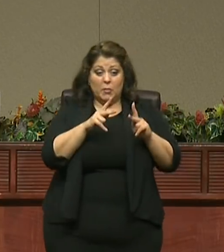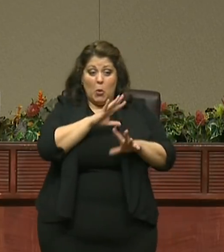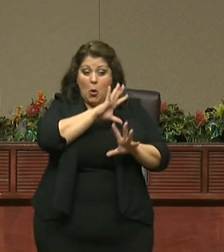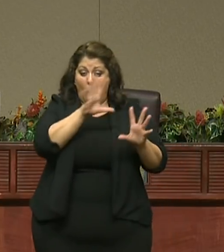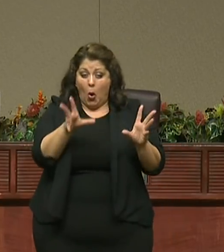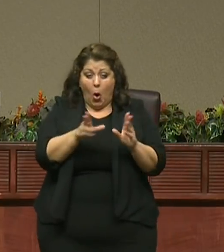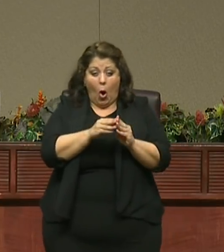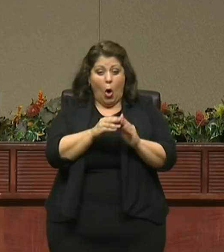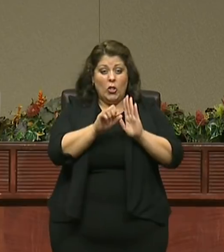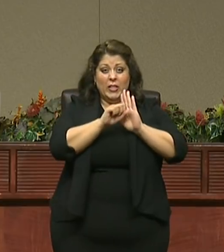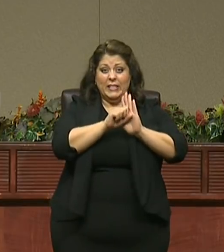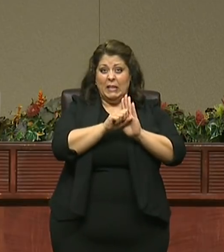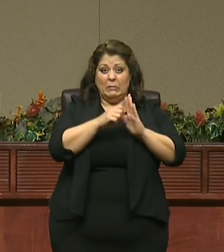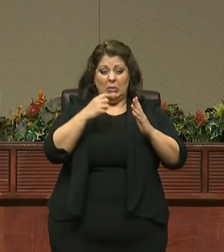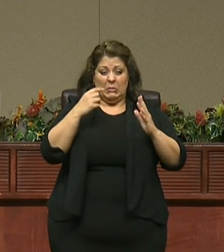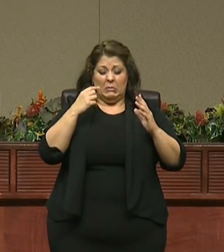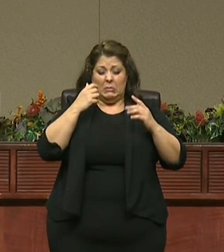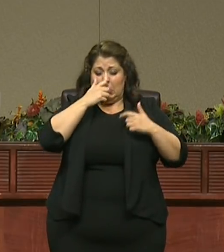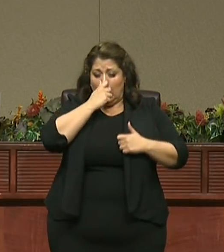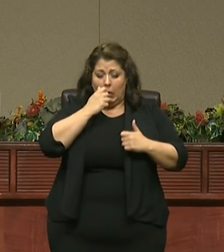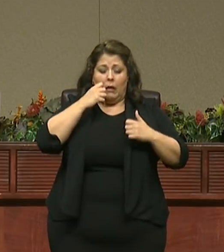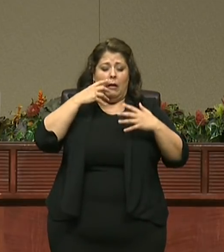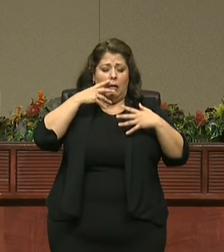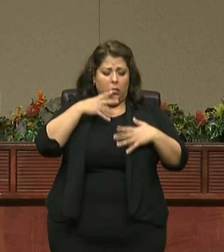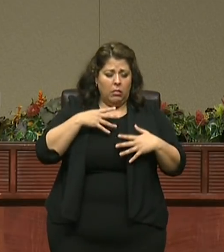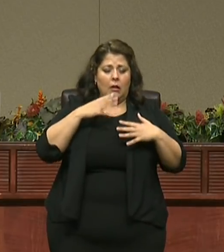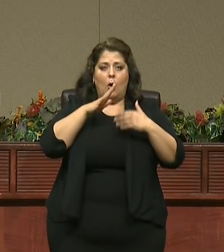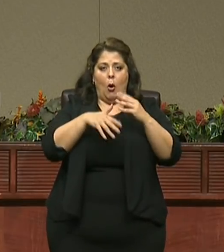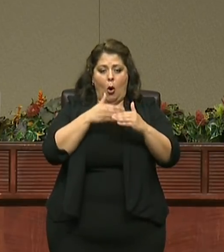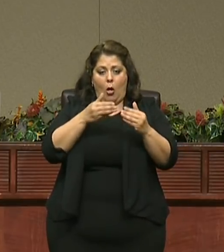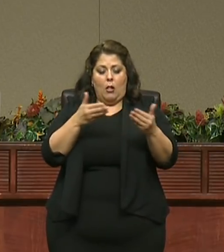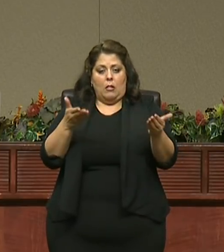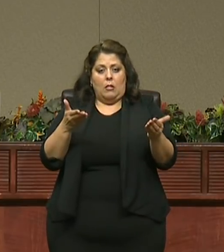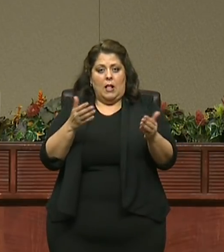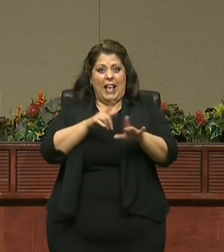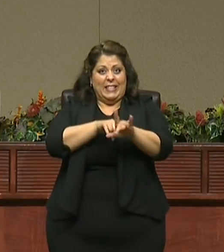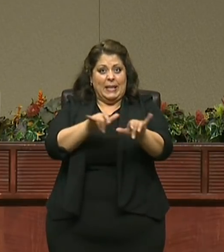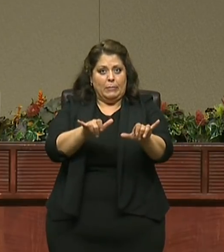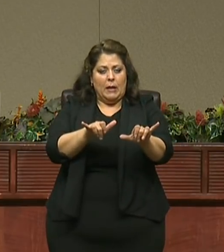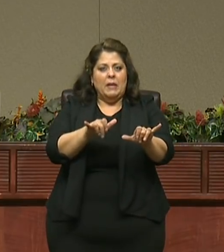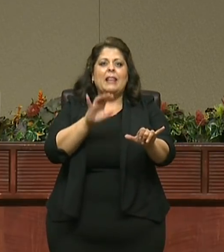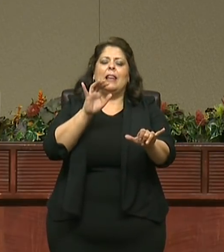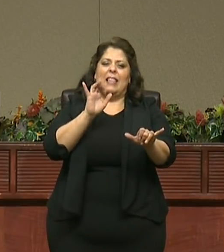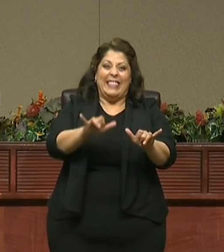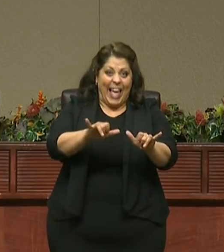we have seen a decline for flu and for